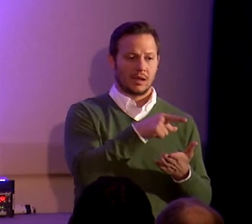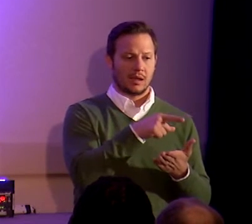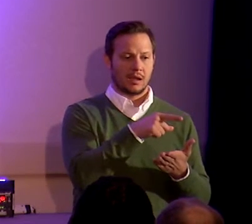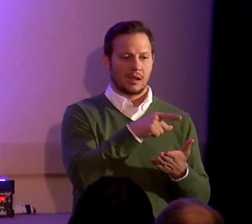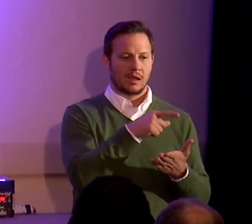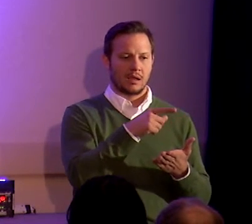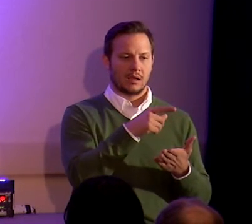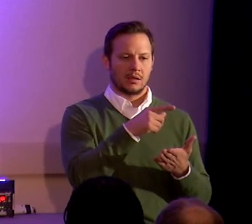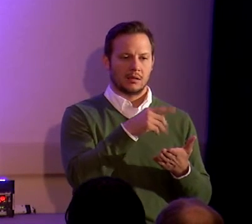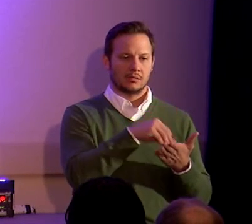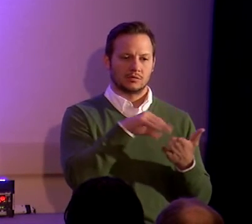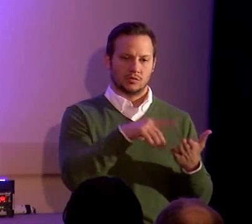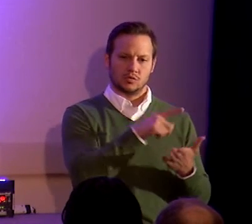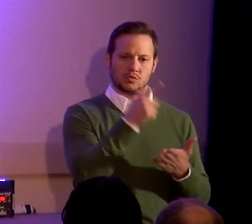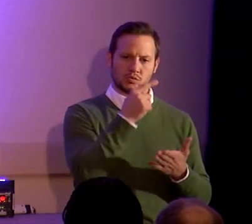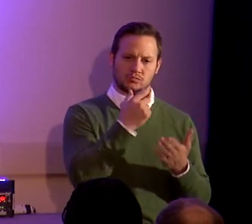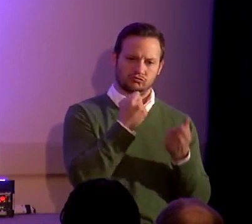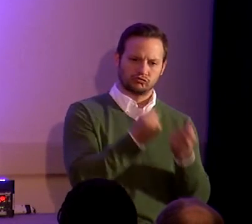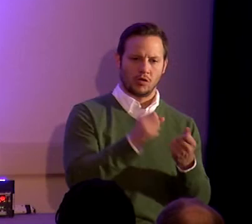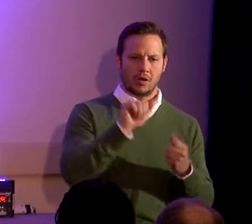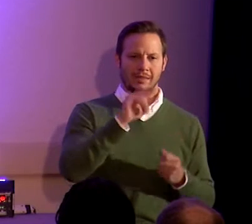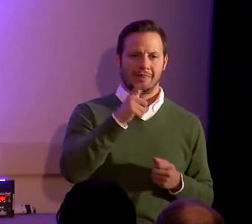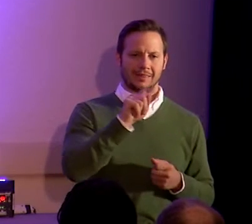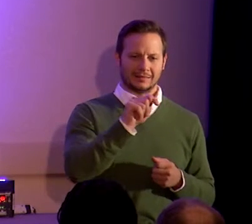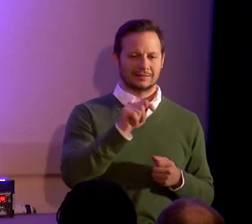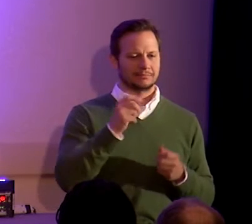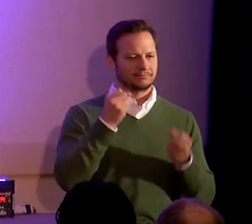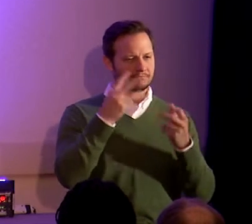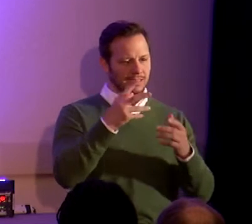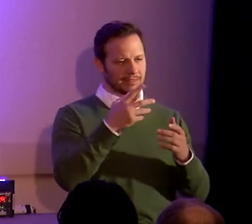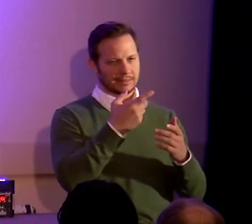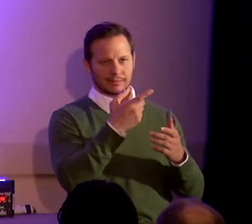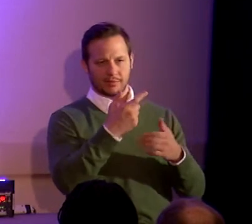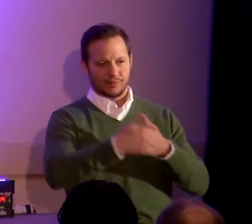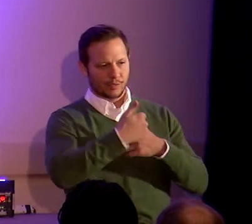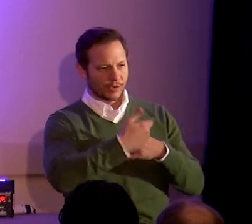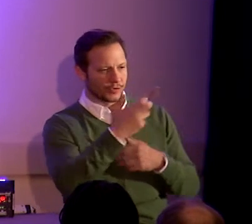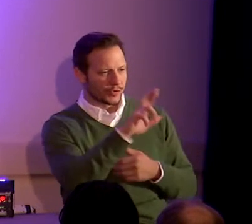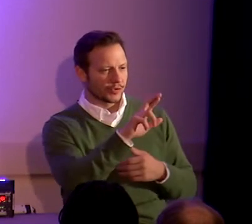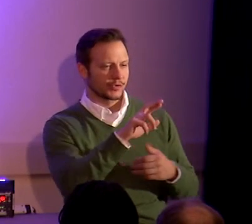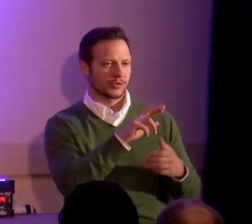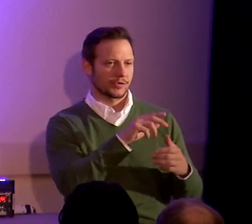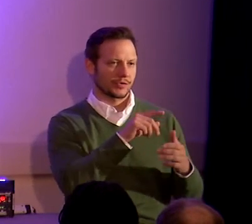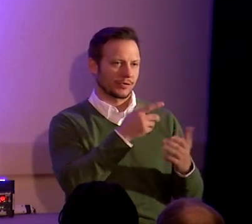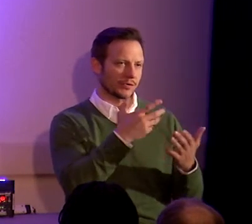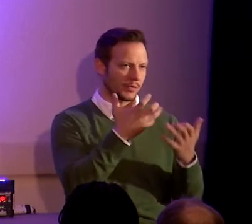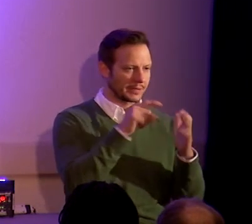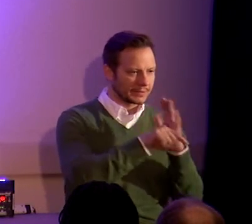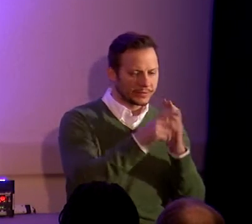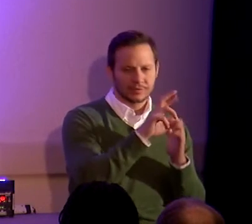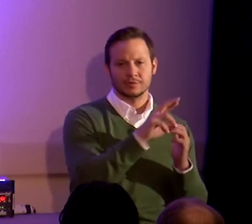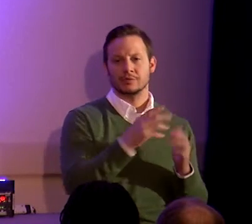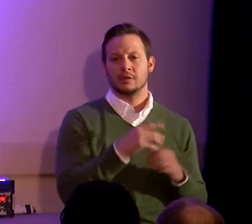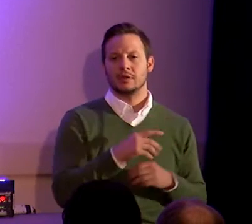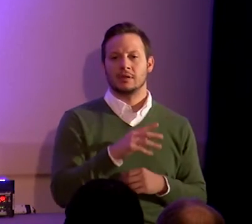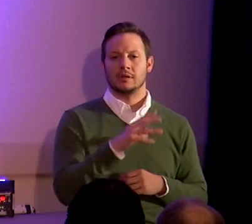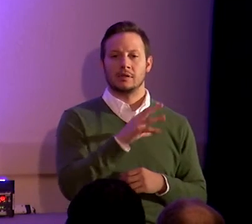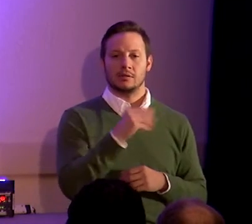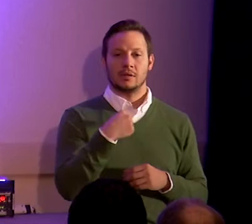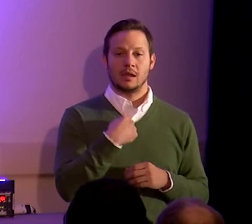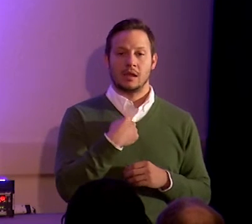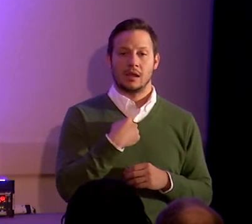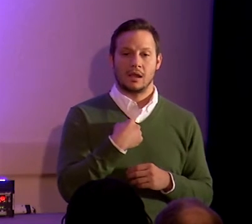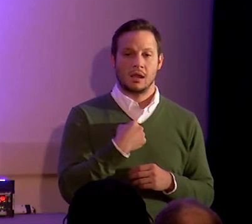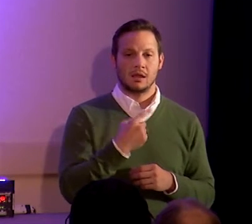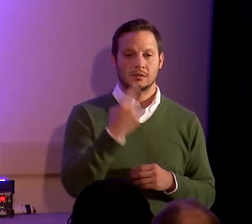threats. But here's what happened, right? With the exception of one of my colleagues who took a point of personal privilege to lead the House in an extra